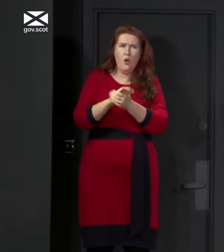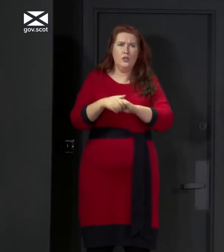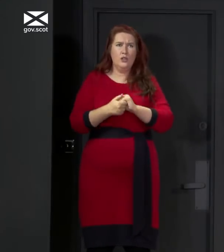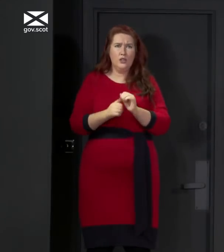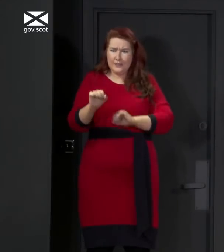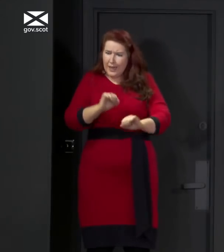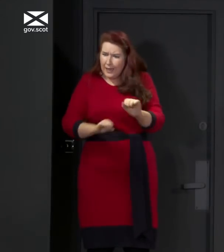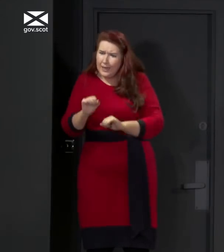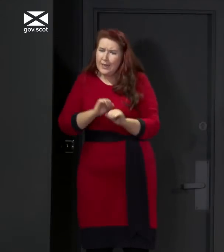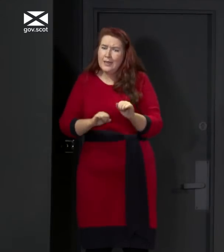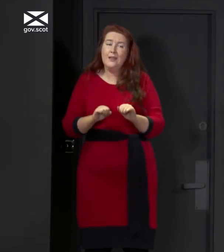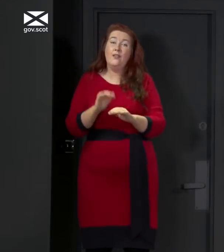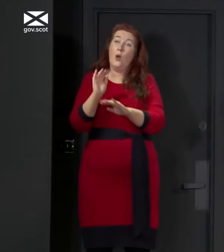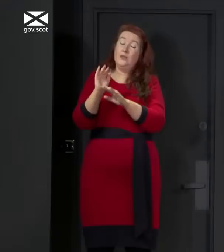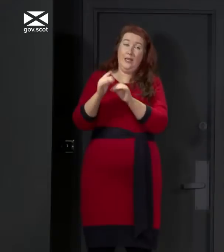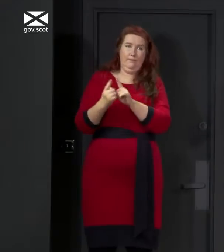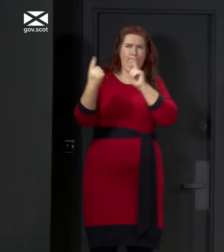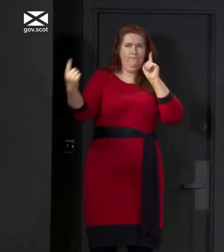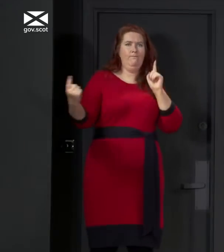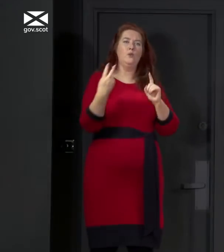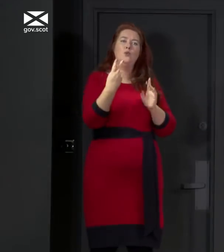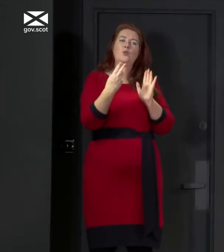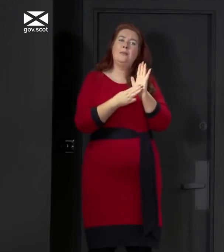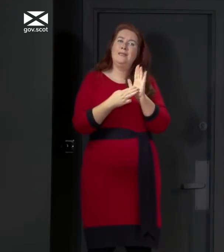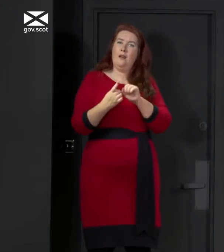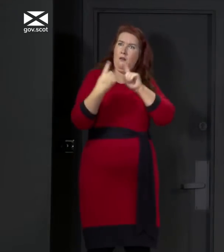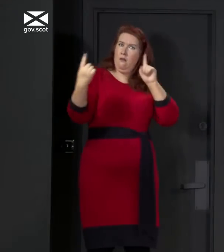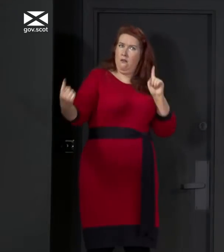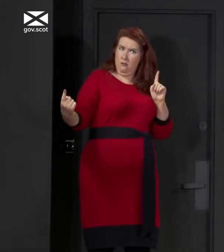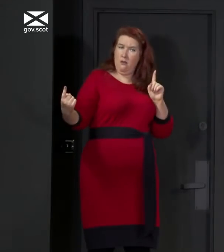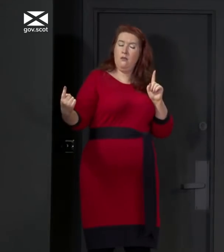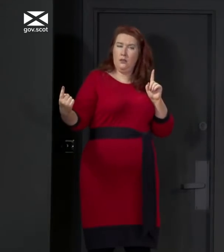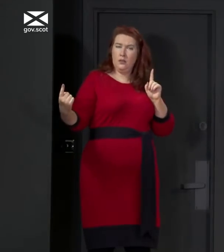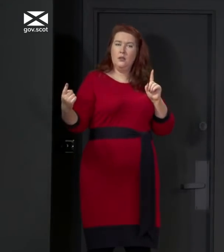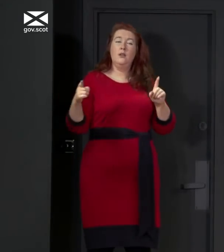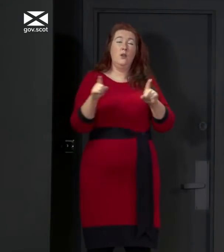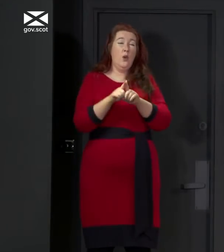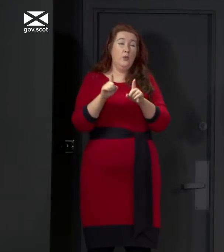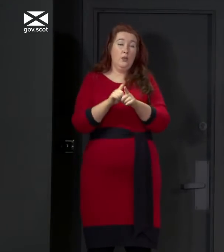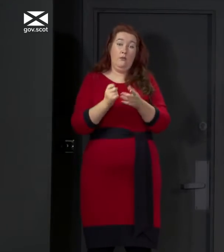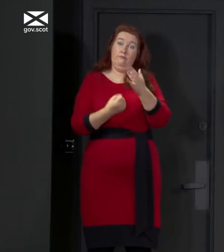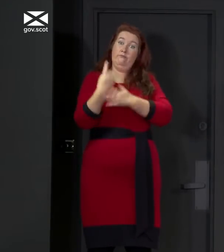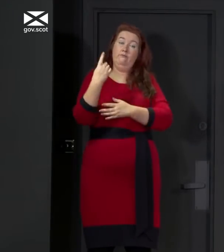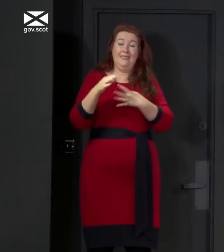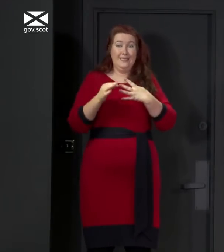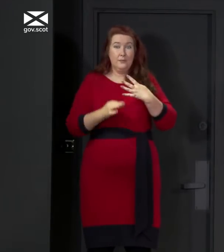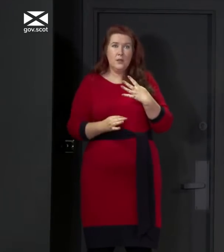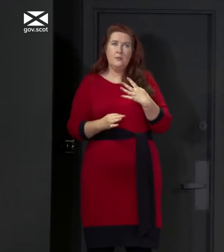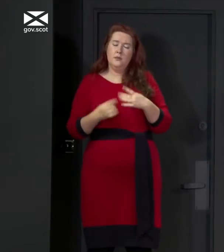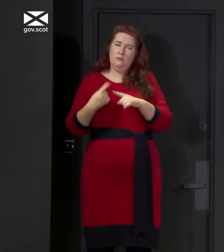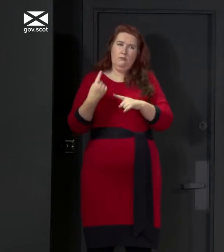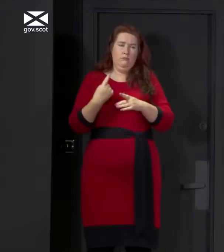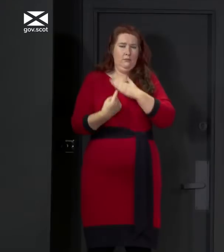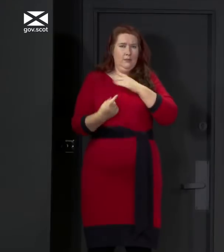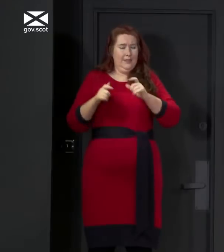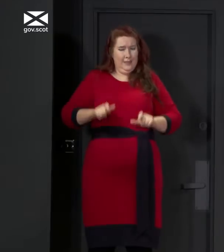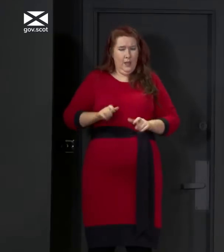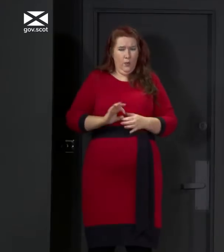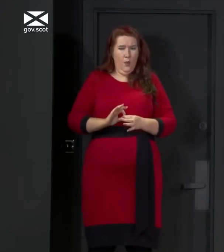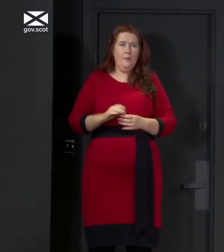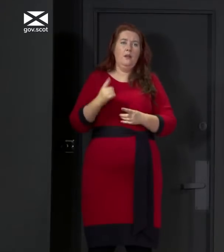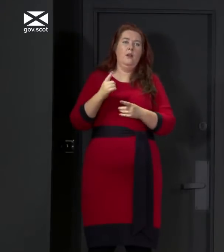a 2-metre distancing when you're out from people in other households. And, of course, self-isolate and get tested if you have symptoms.